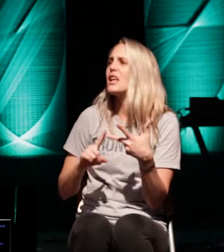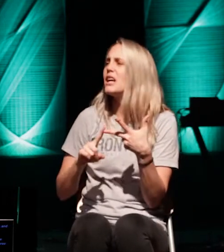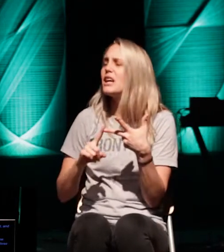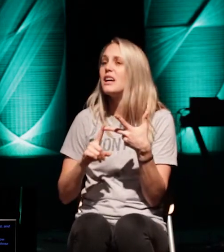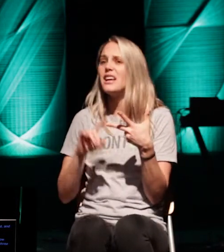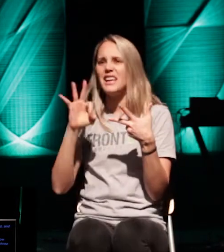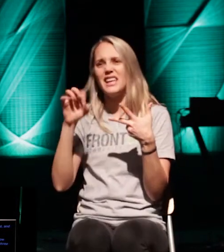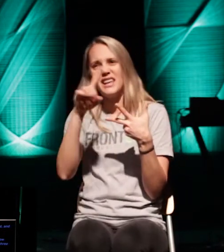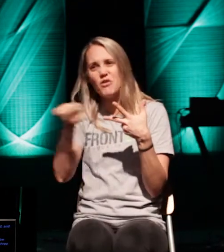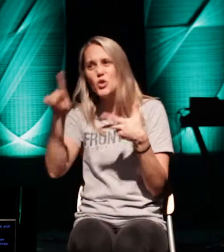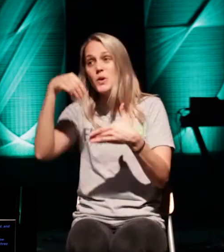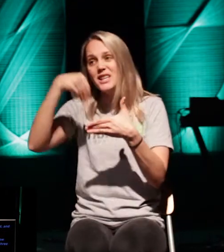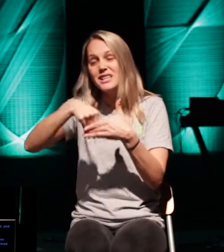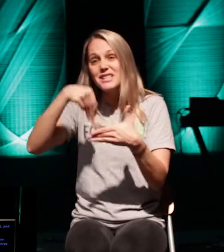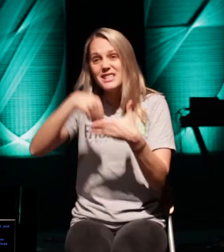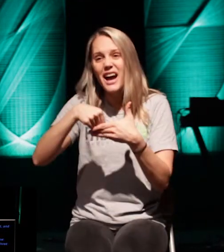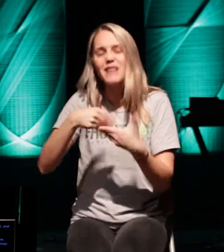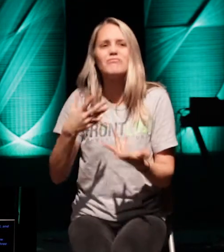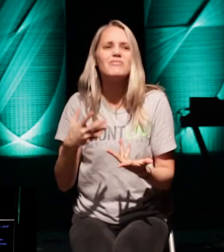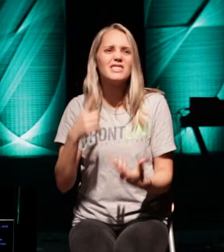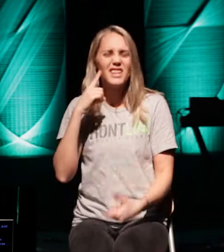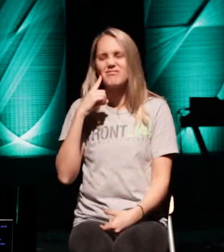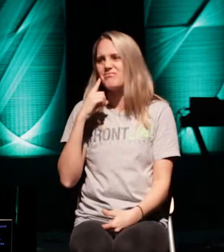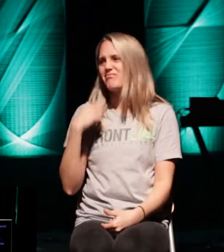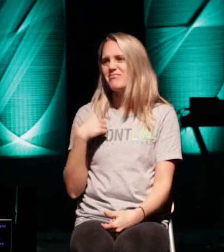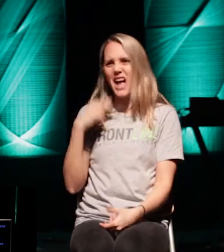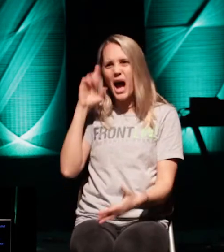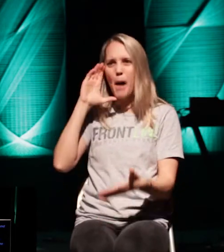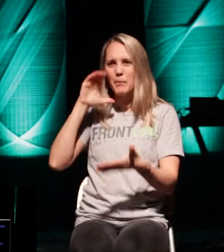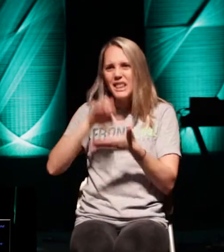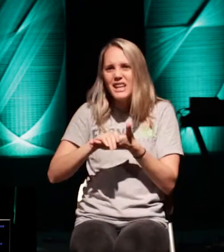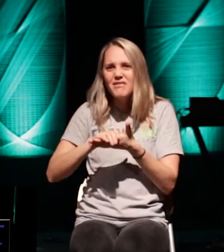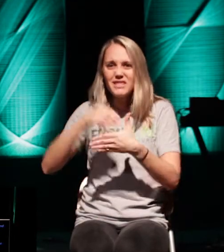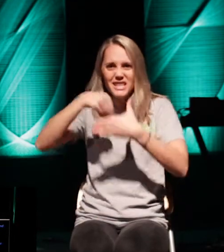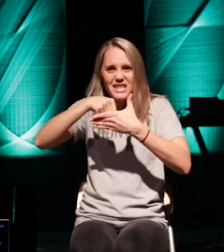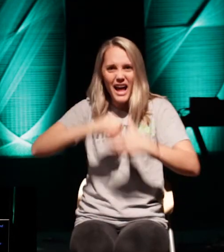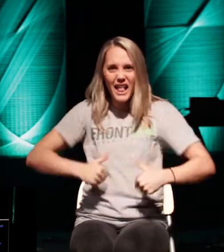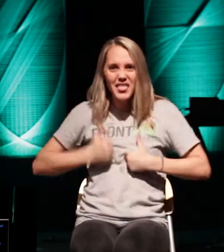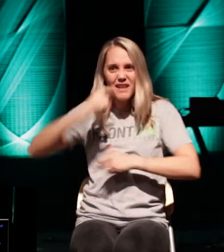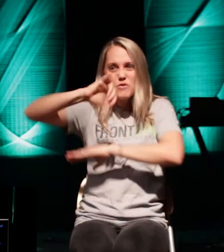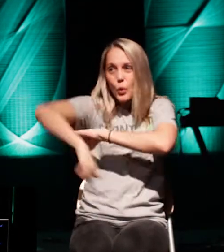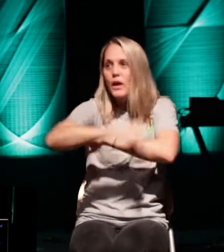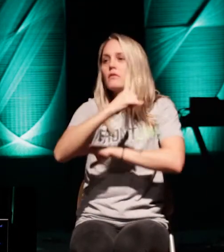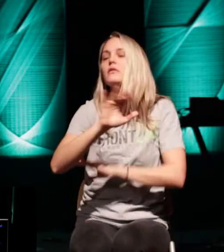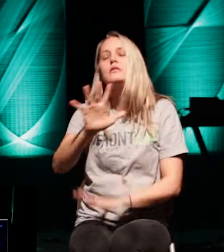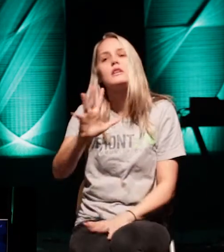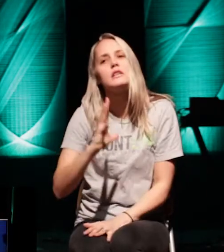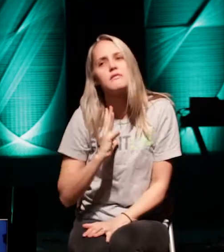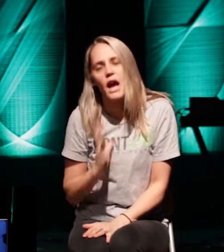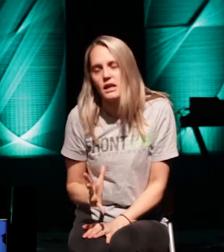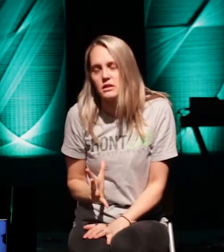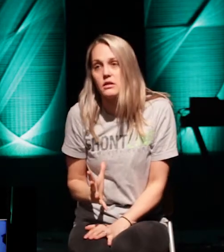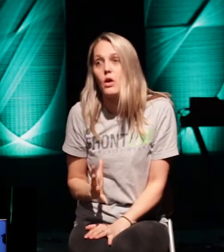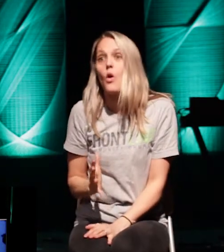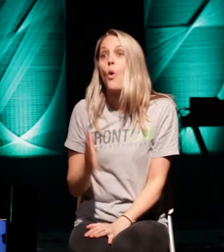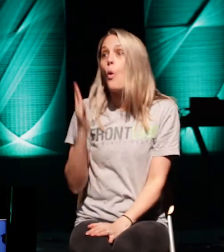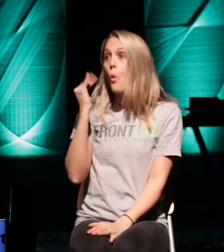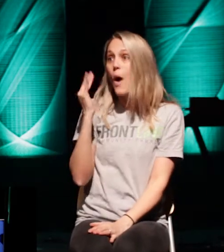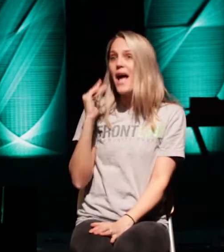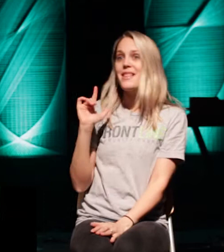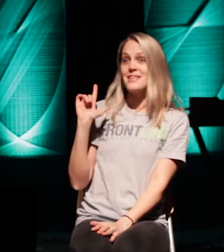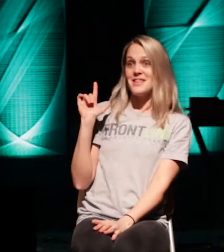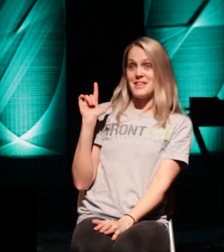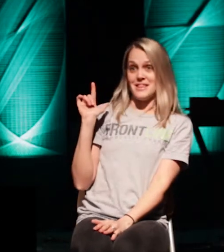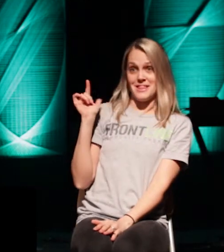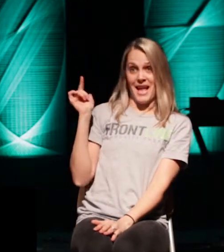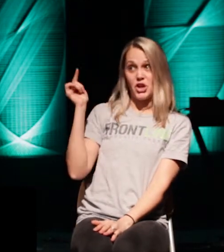you don't really believe that, do you? It's okay if that's where you're at. Because what we're going to see later in the story